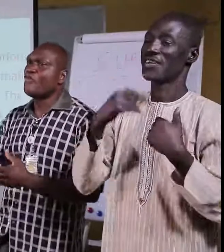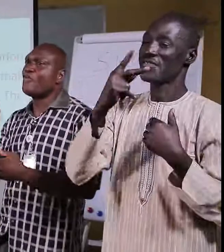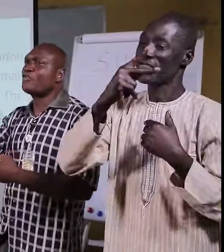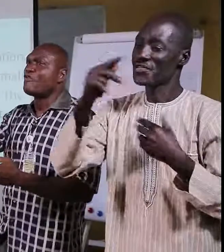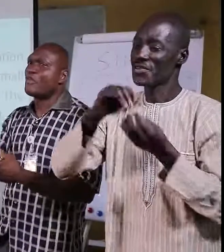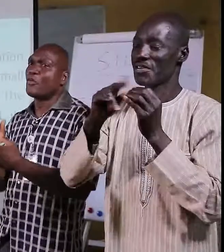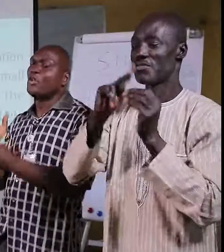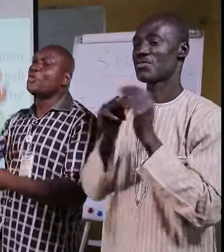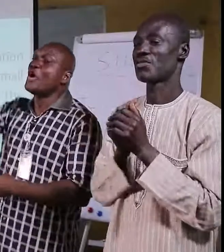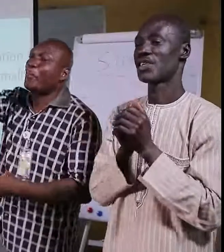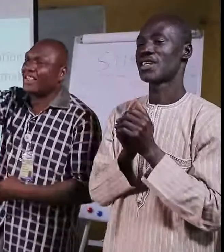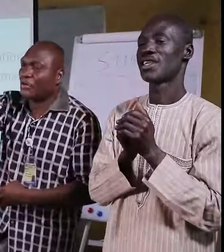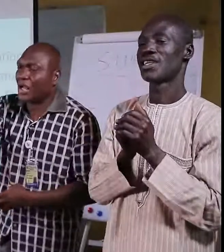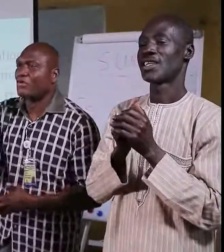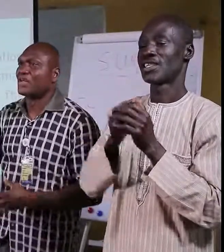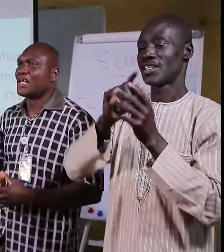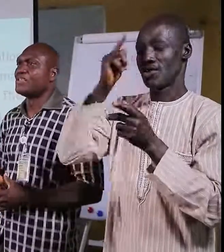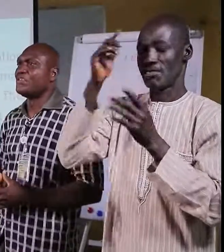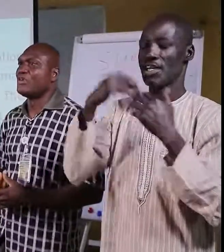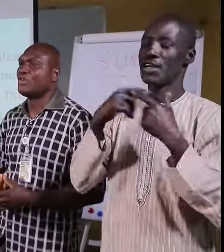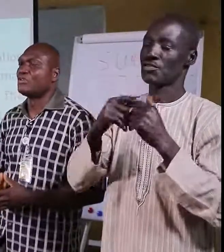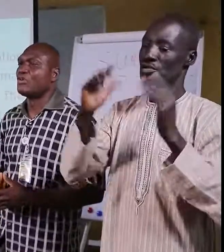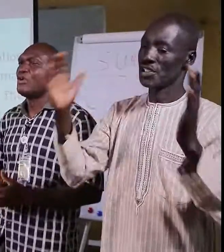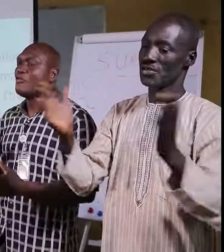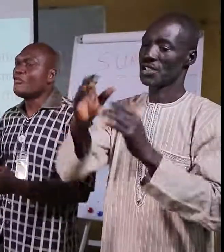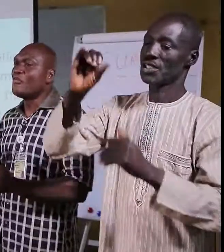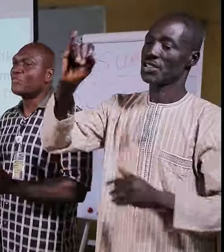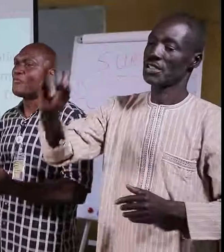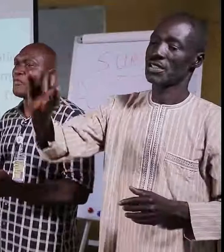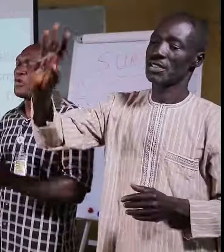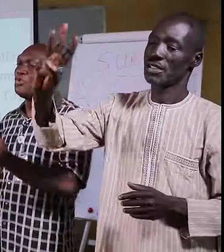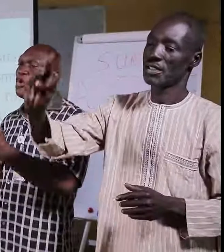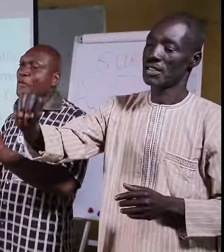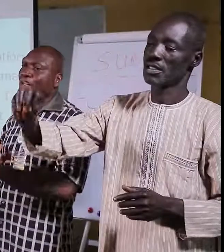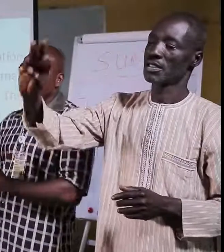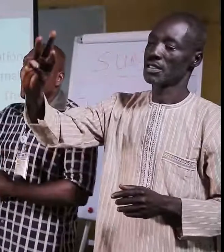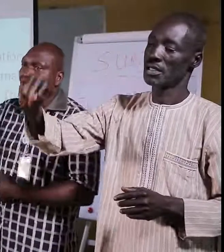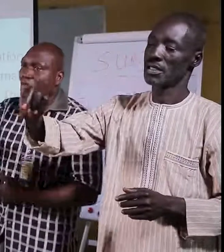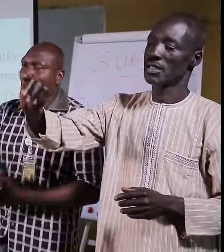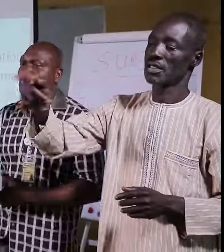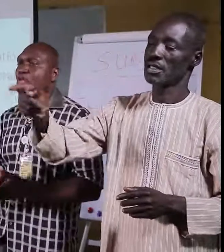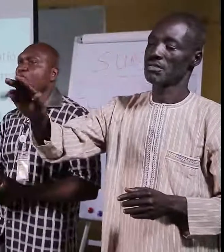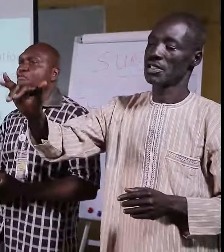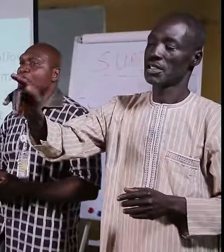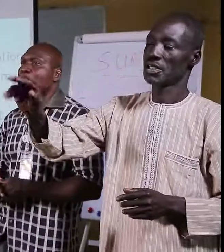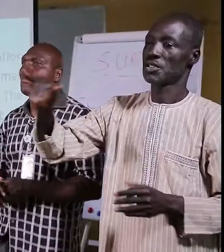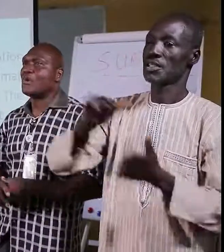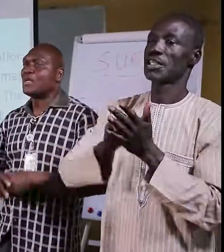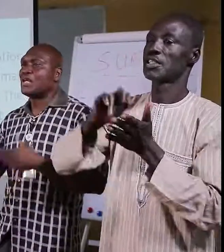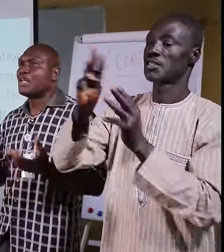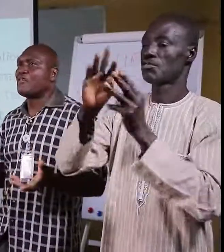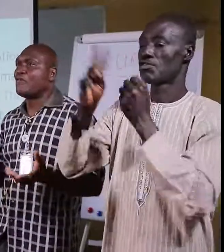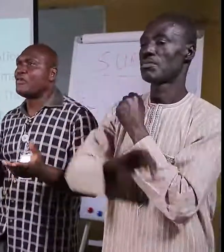influx, movement of people into a particular country. That is immigration. Movement of people into a particular country. For